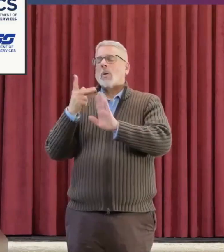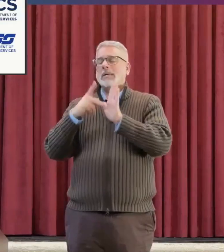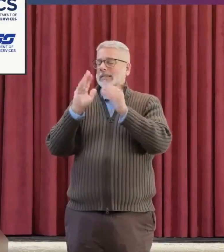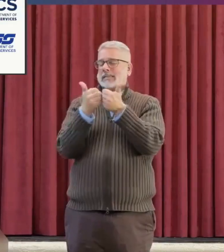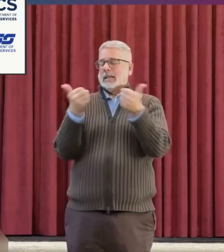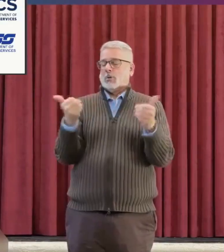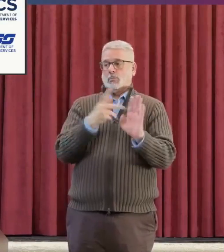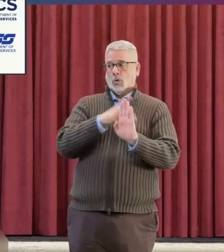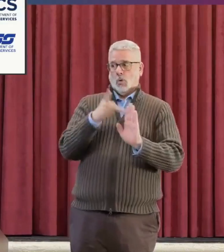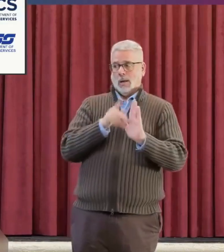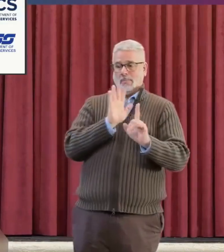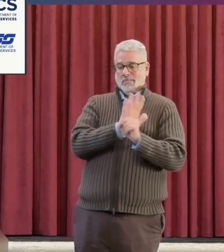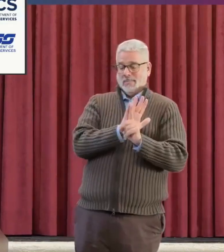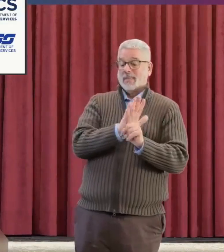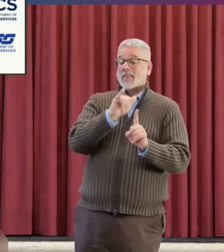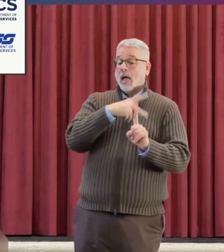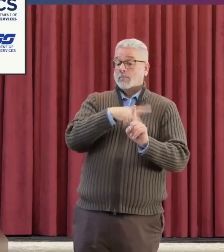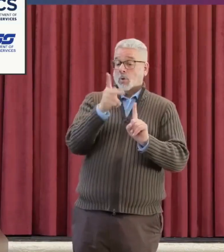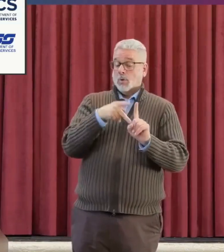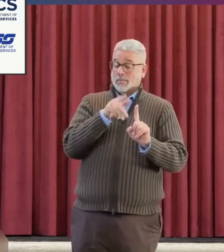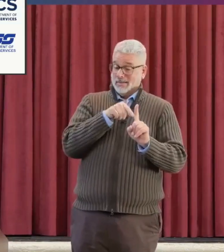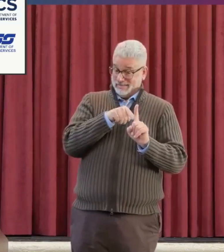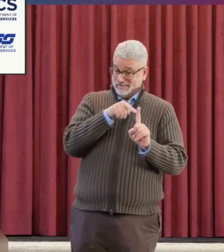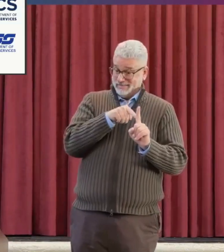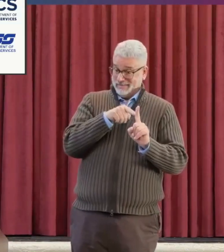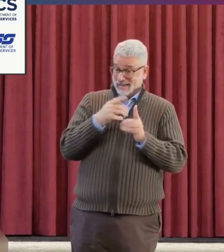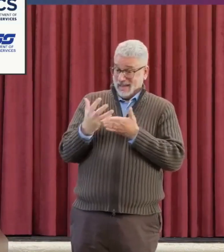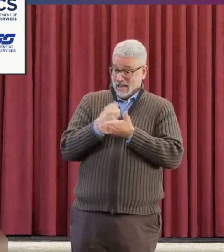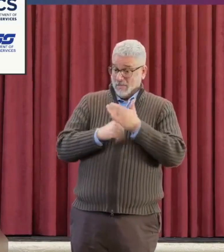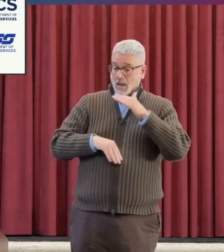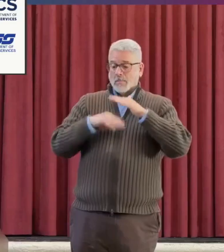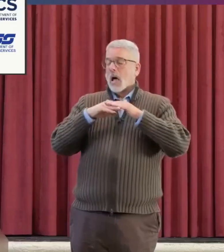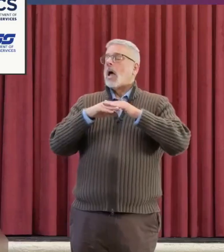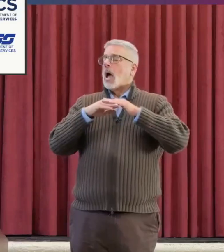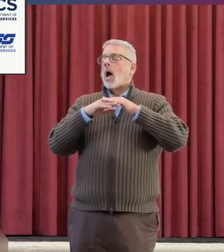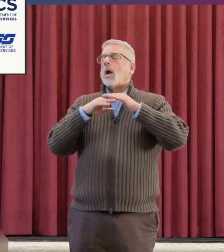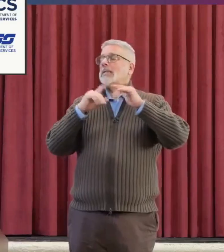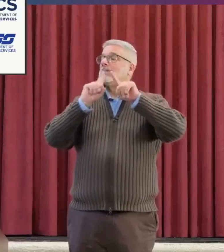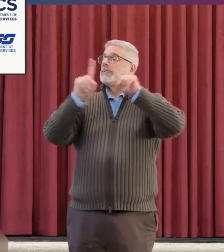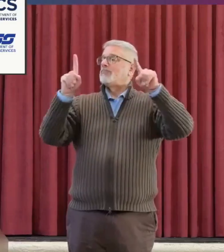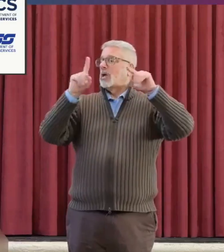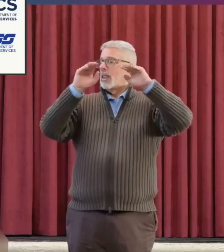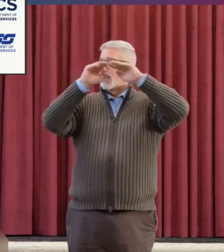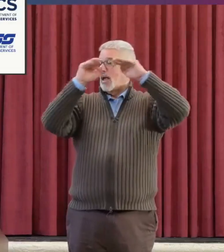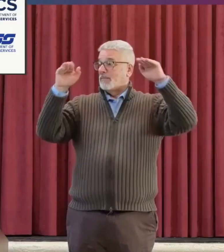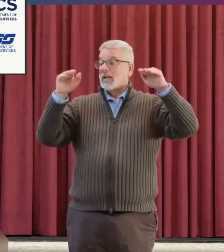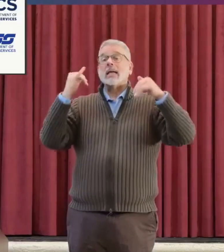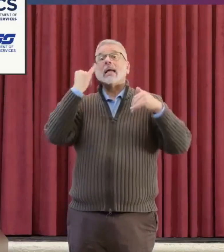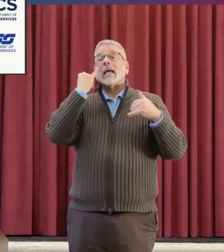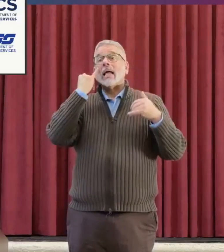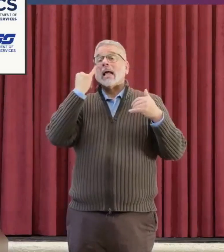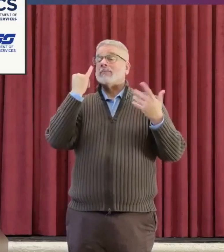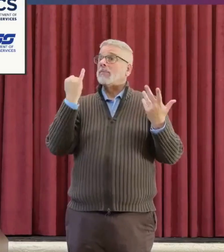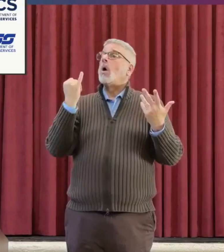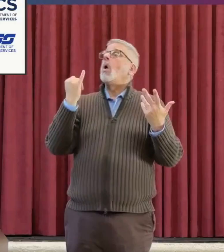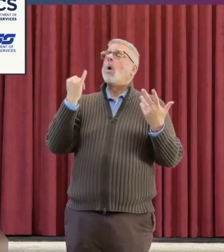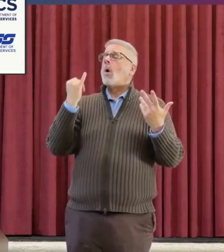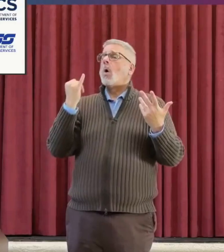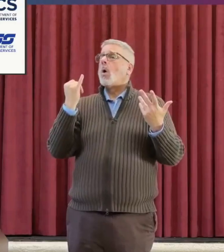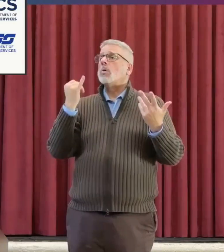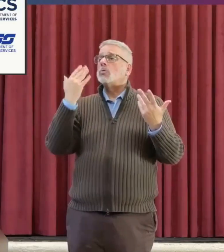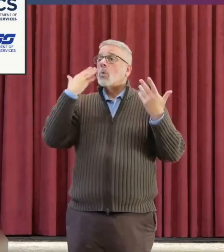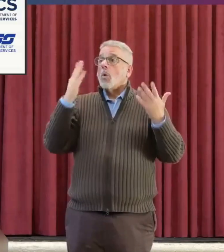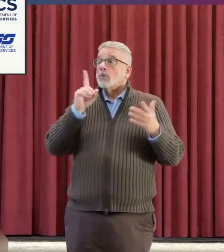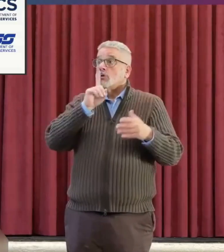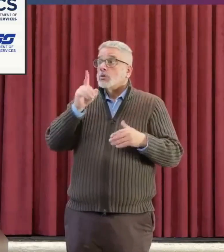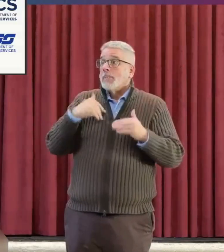Program. And with that program, income limit is much, much higher. So if you have any questions, you can give